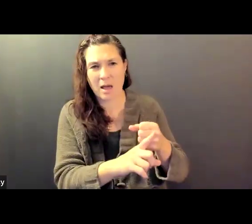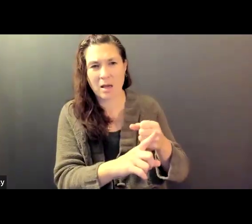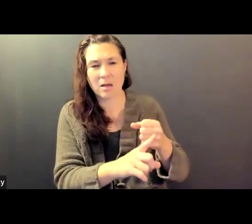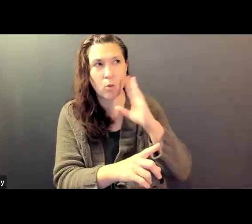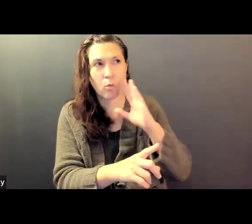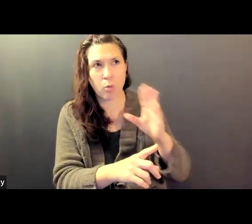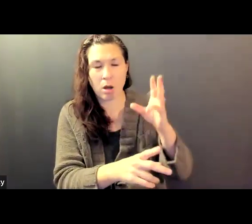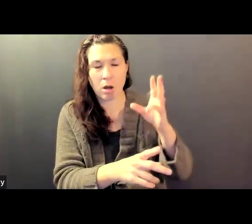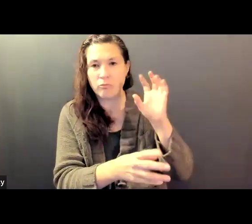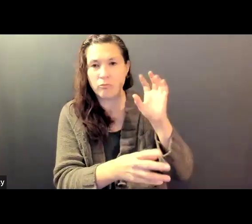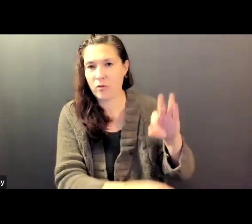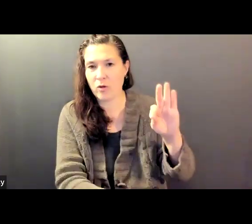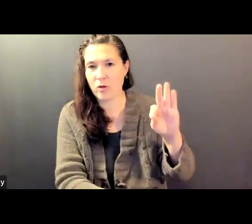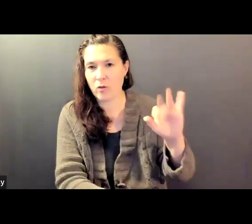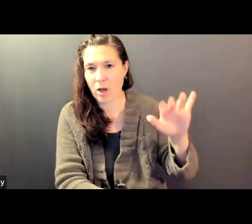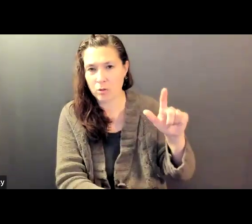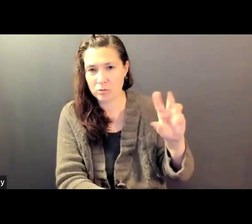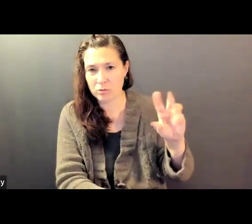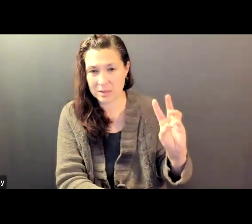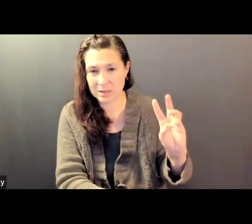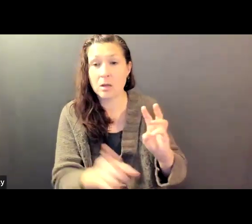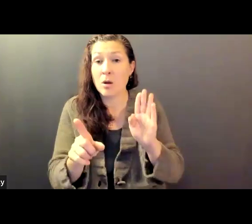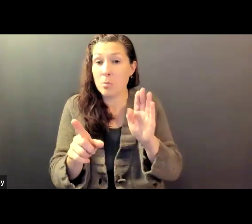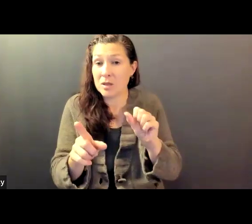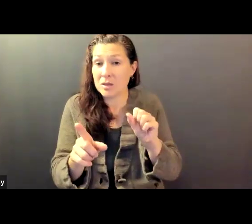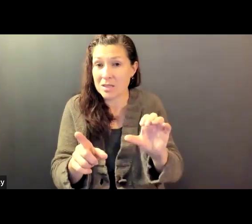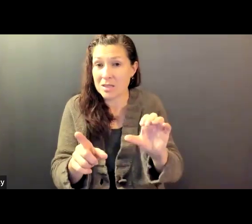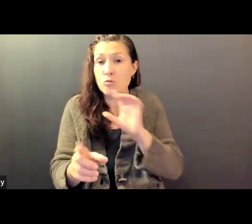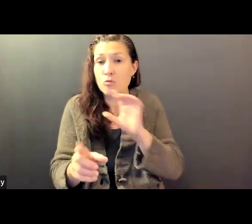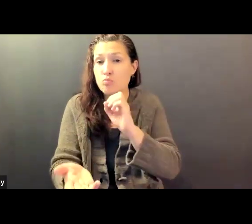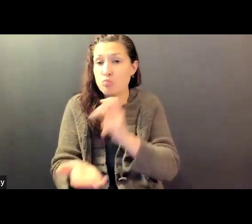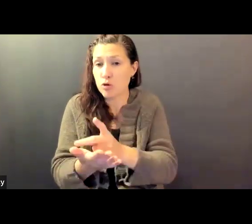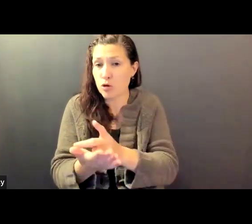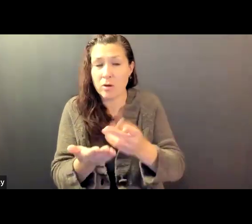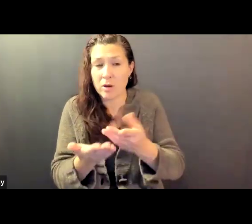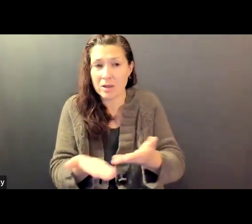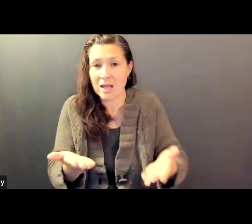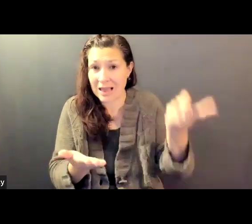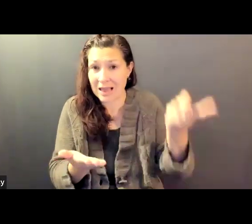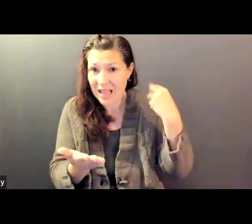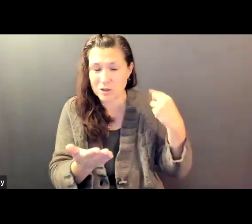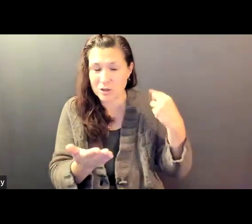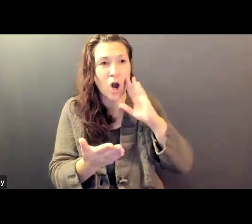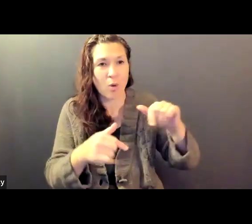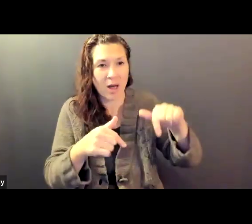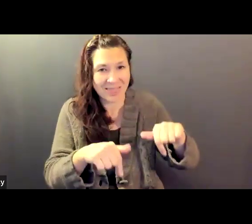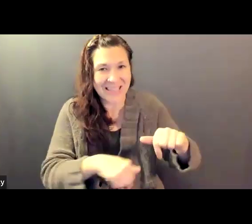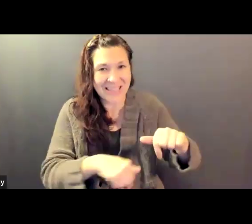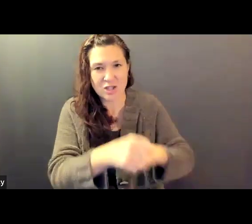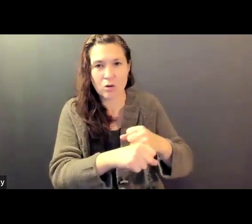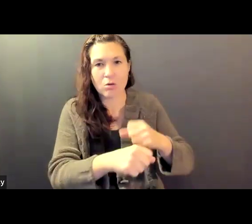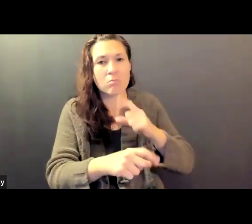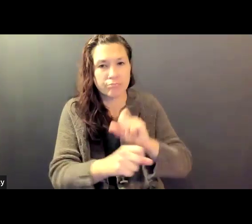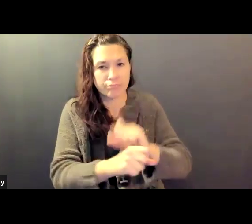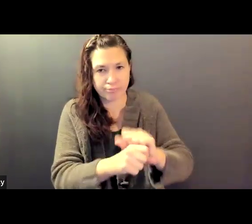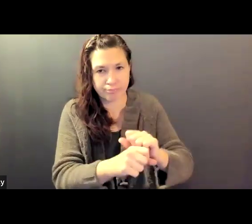There are changes that the committee approved last year that are going into place in this year's budget, and we are working very closely with each